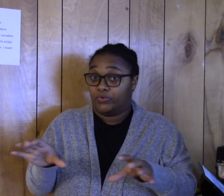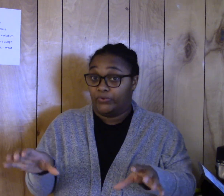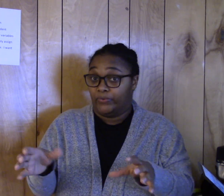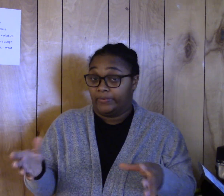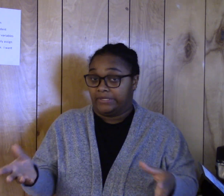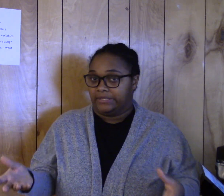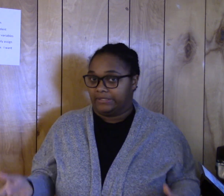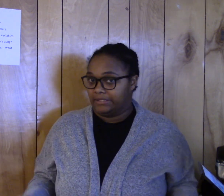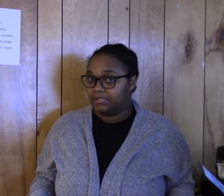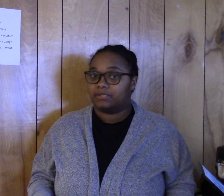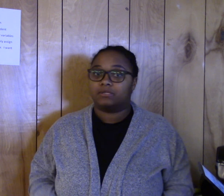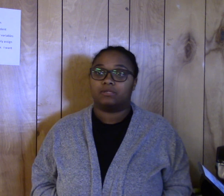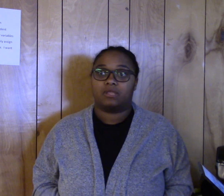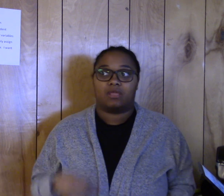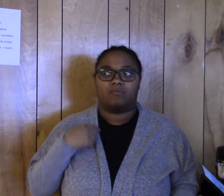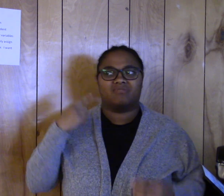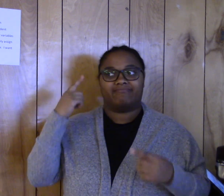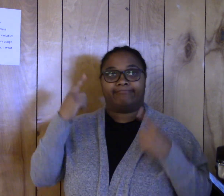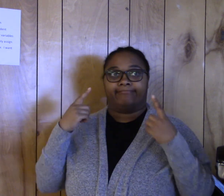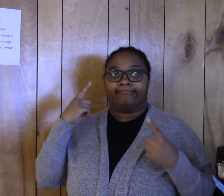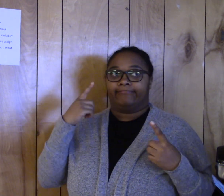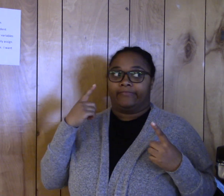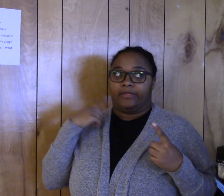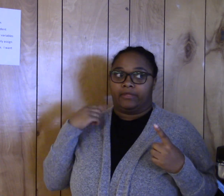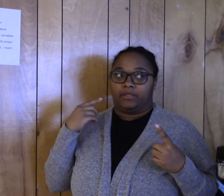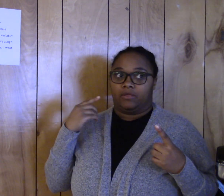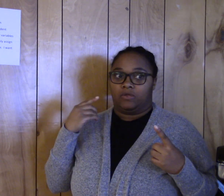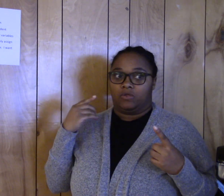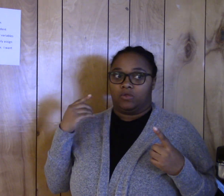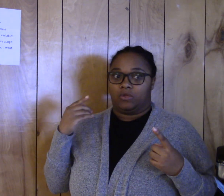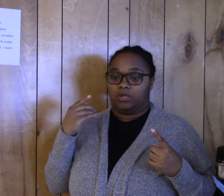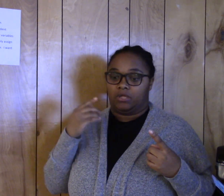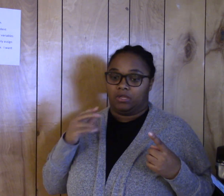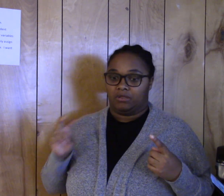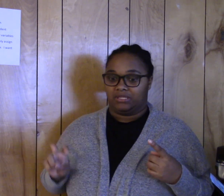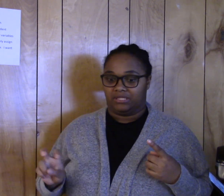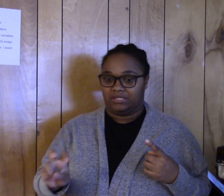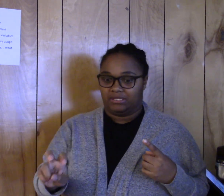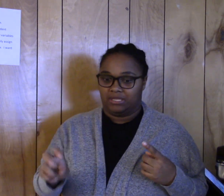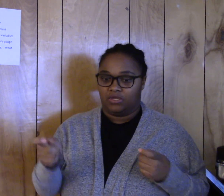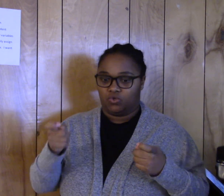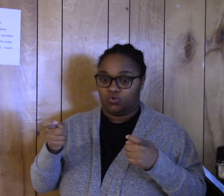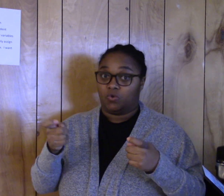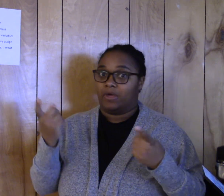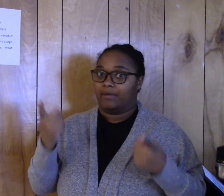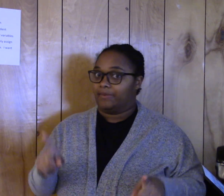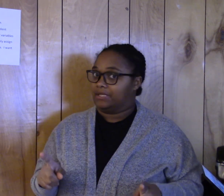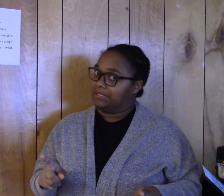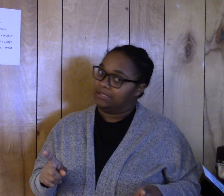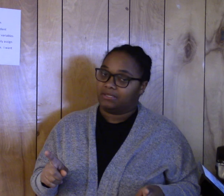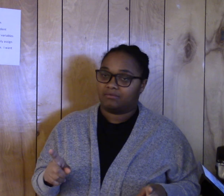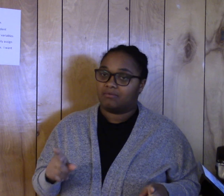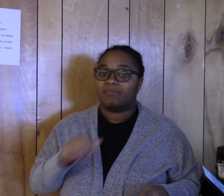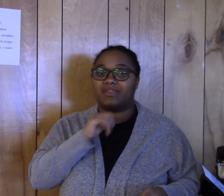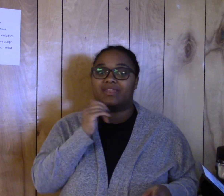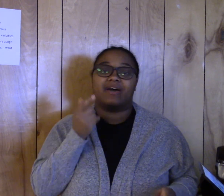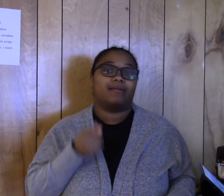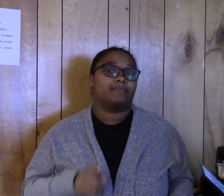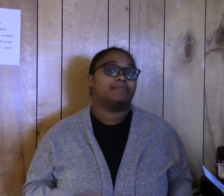snakes yet. We got to get out of here. It didn't happen. But our connection with all